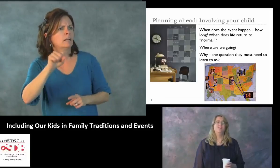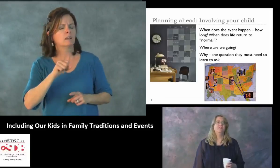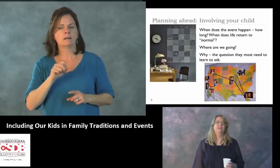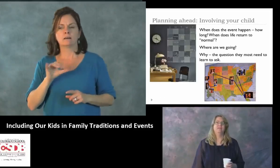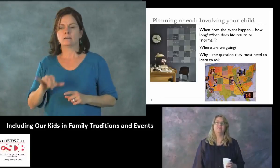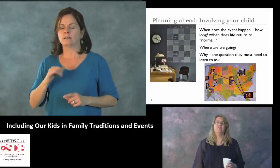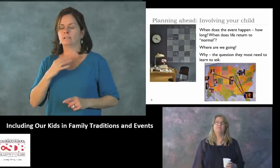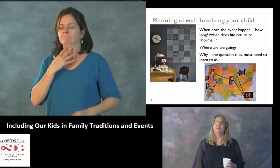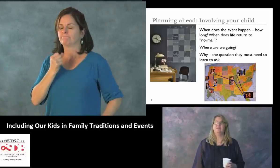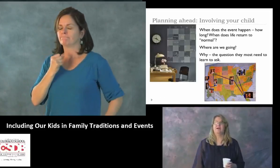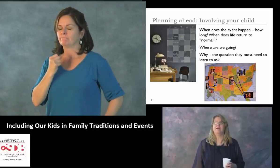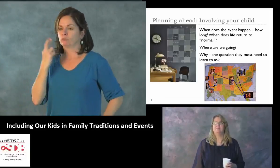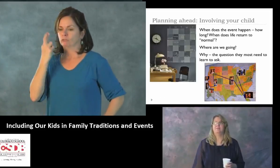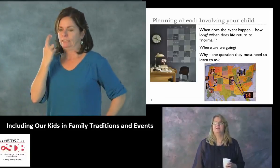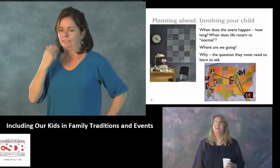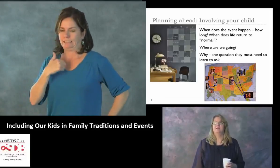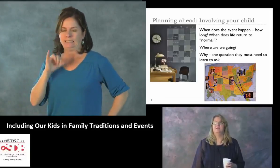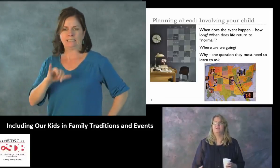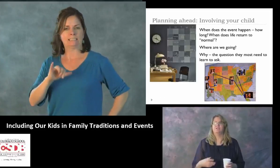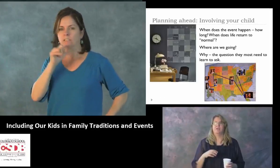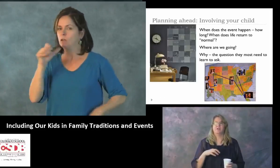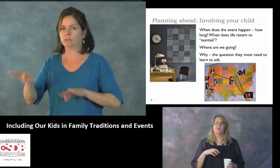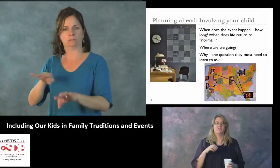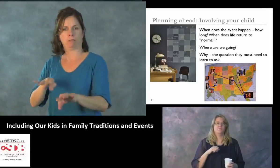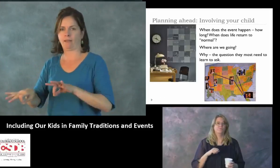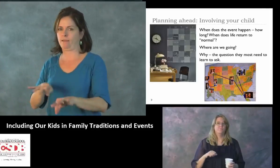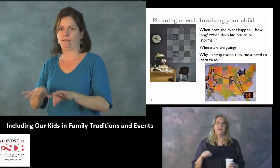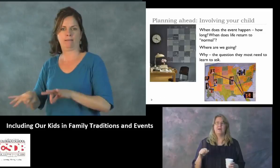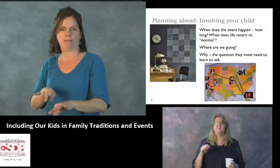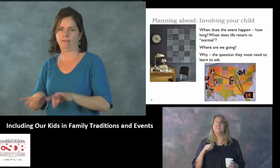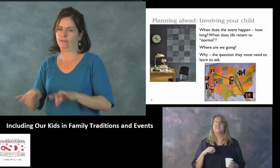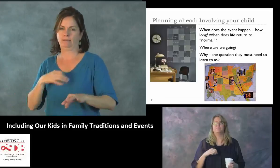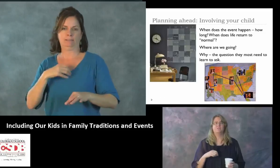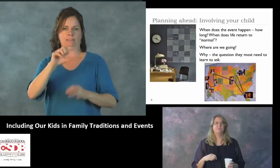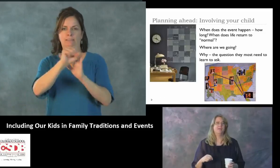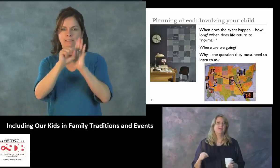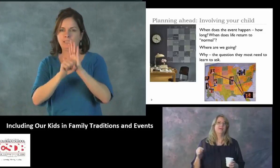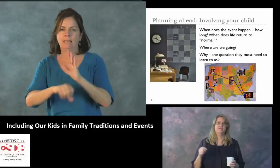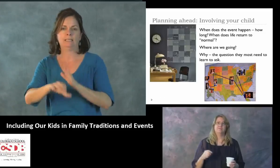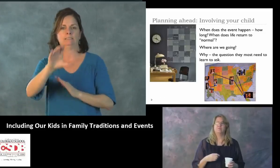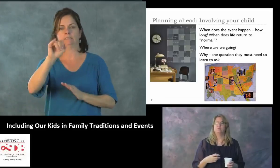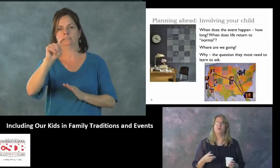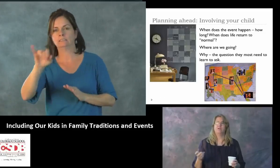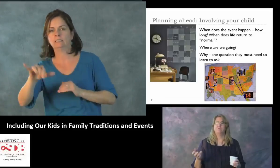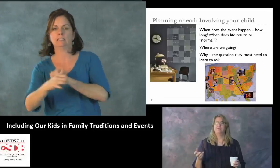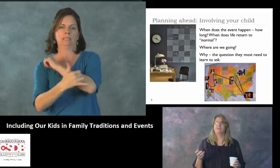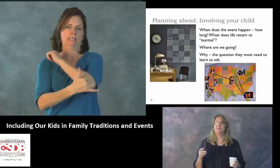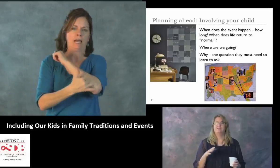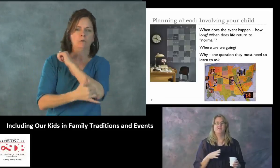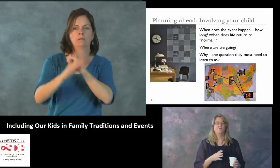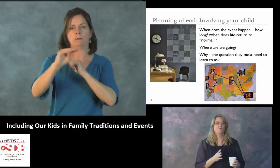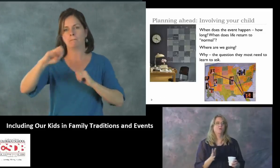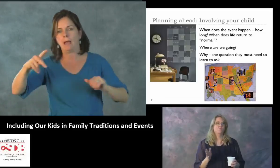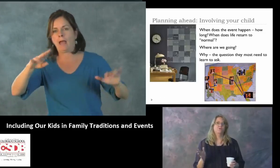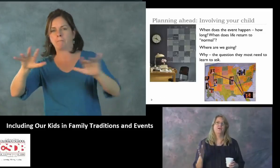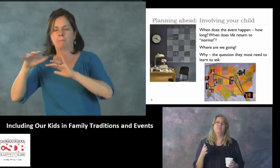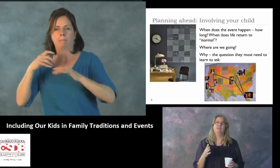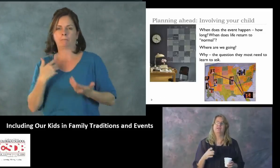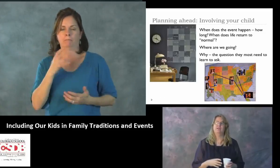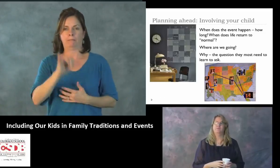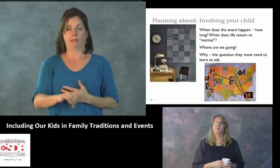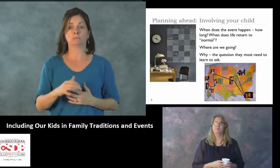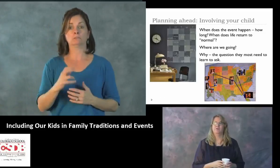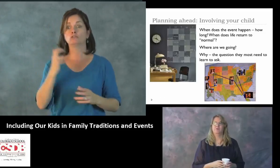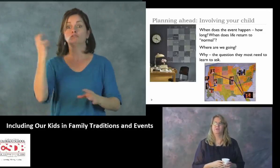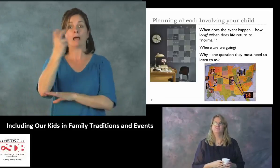And traveling is a great time to share through maps, through GPS, through whatever means, where we're